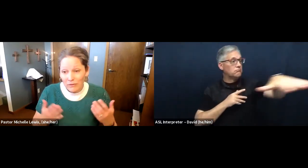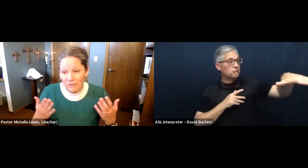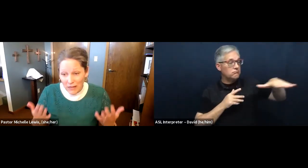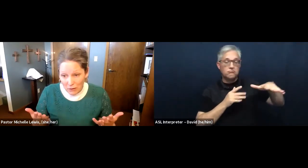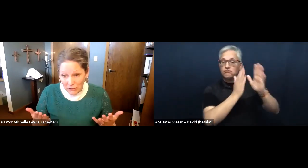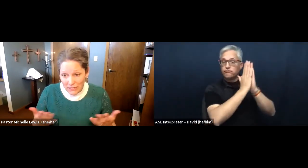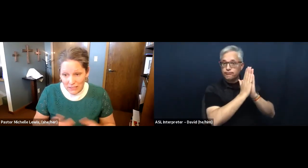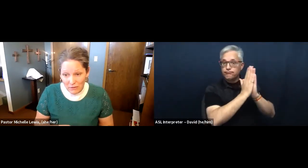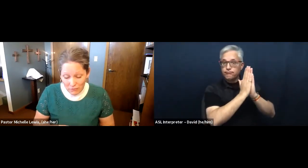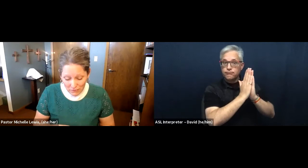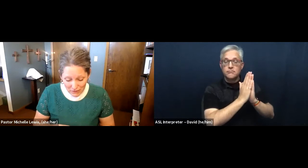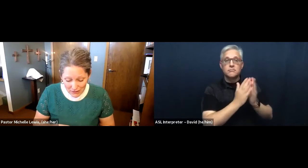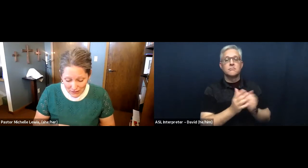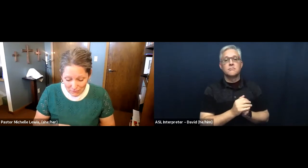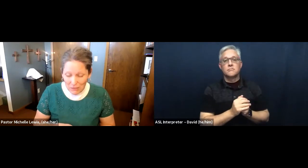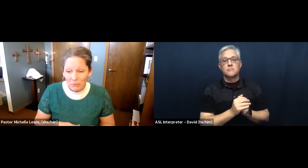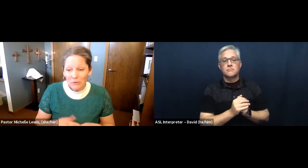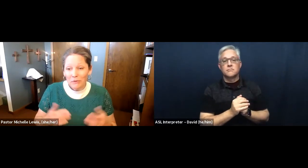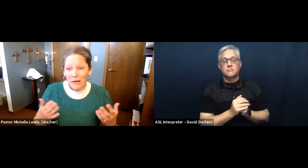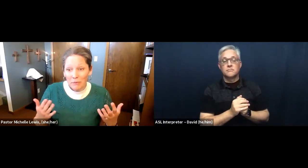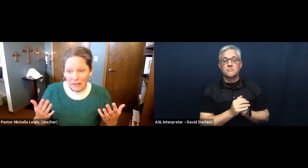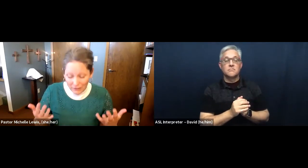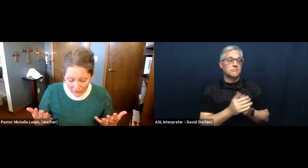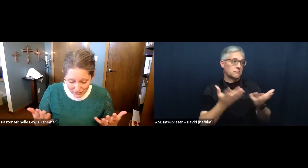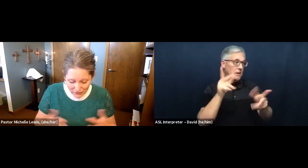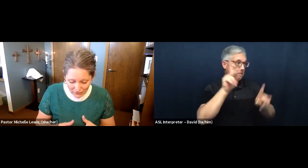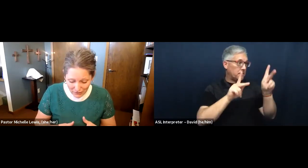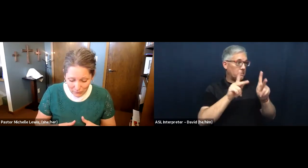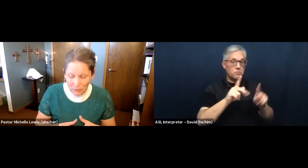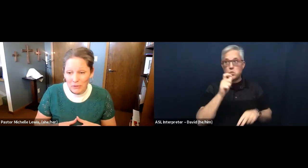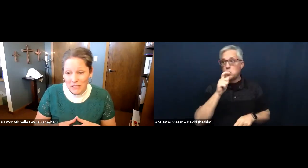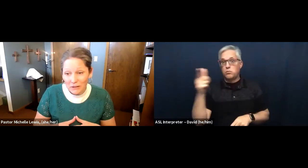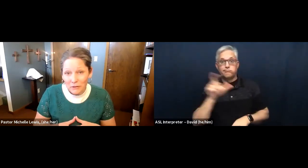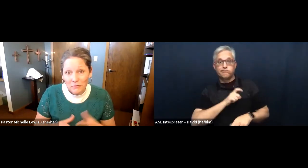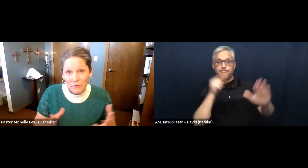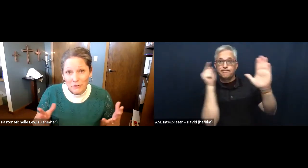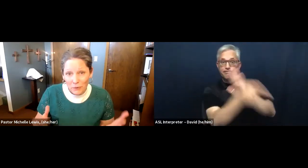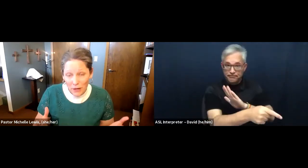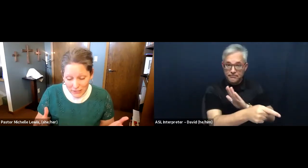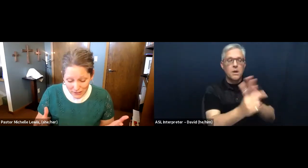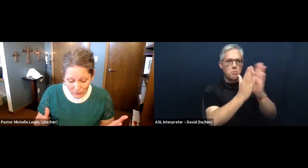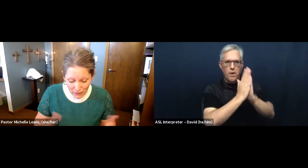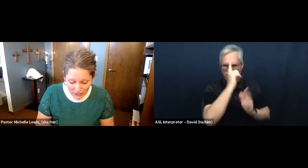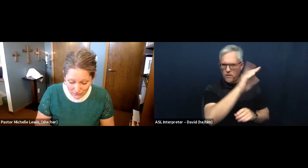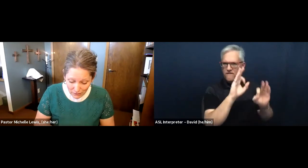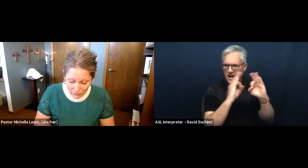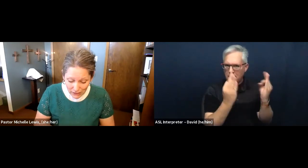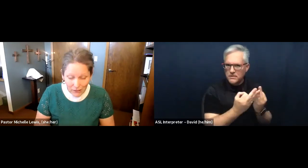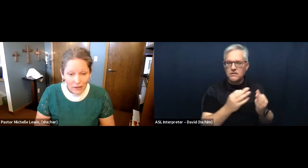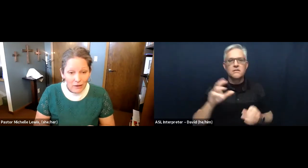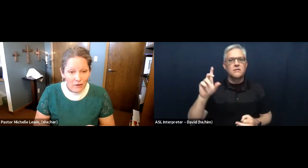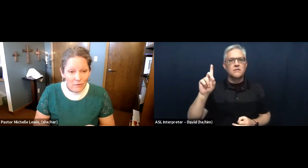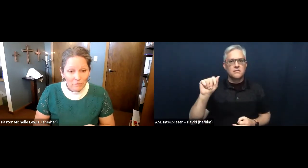for families of people who have been killed, in particular for Duante Wright's